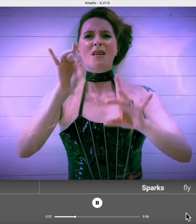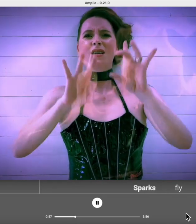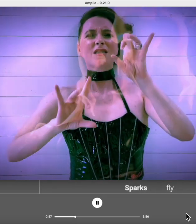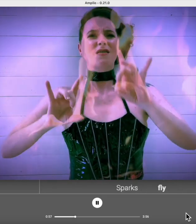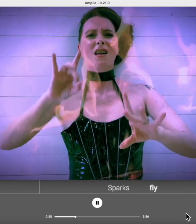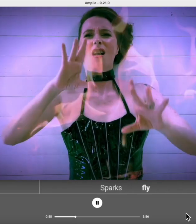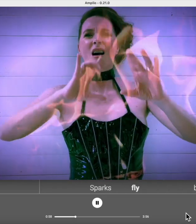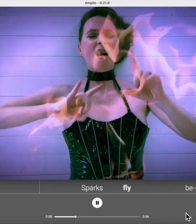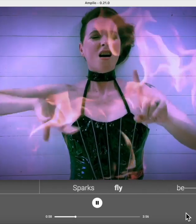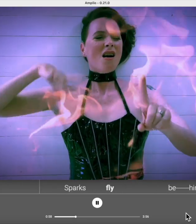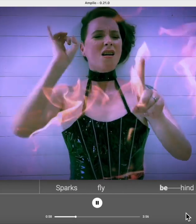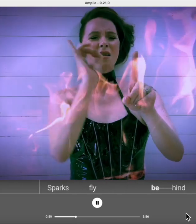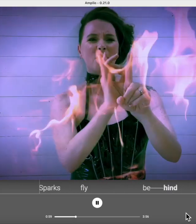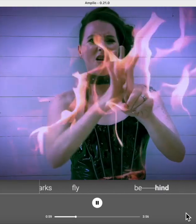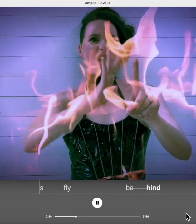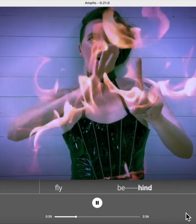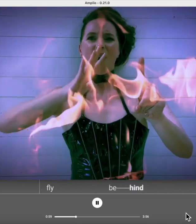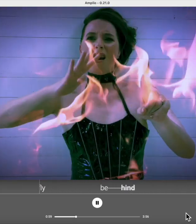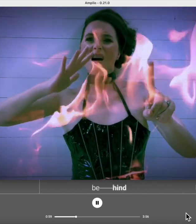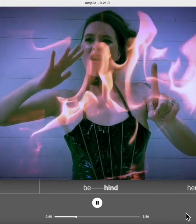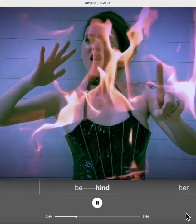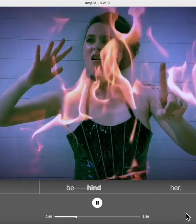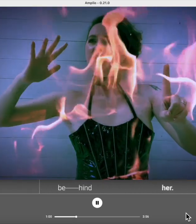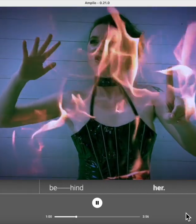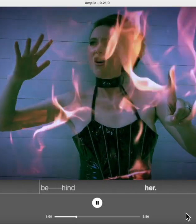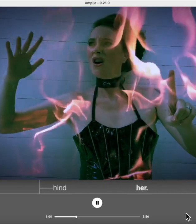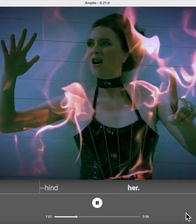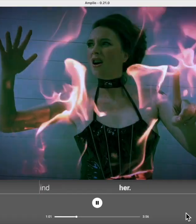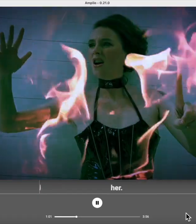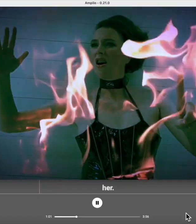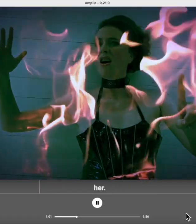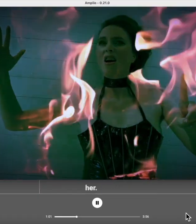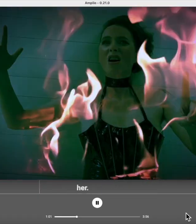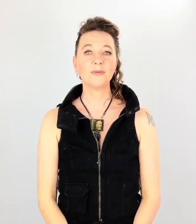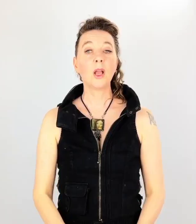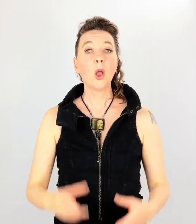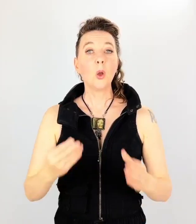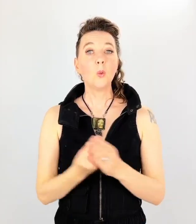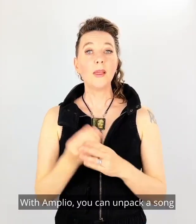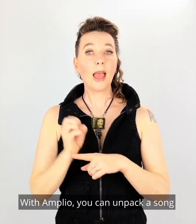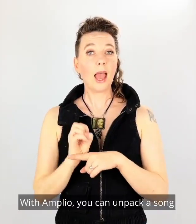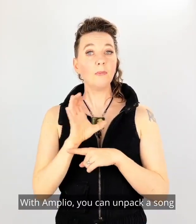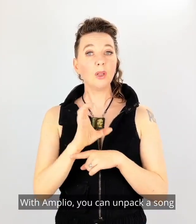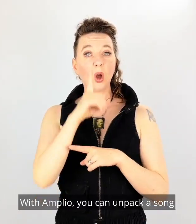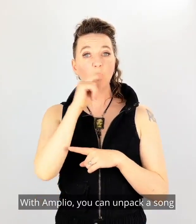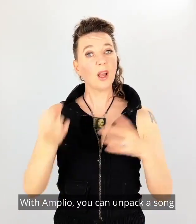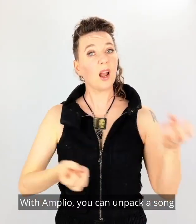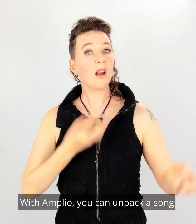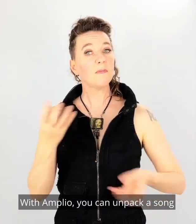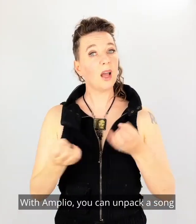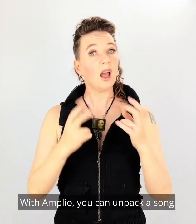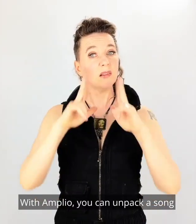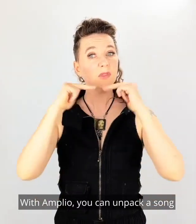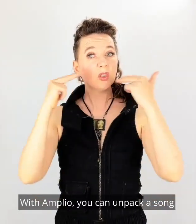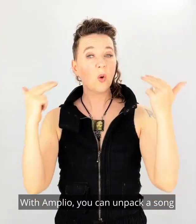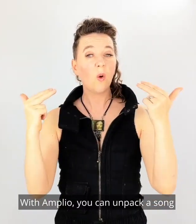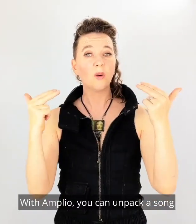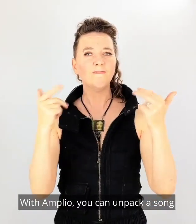sparks fly behind her. With Amplio, you can unpack a song